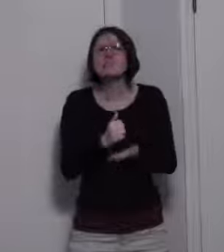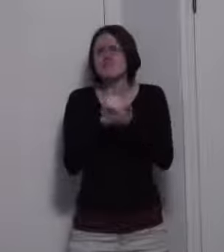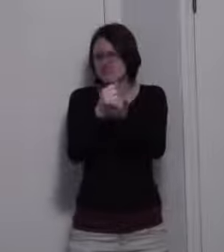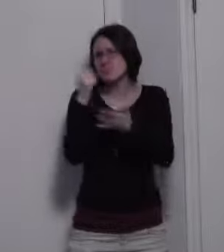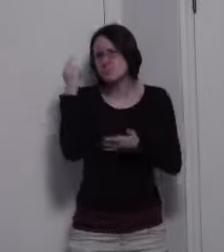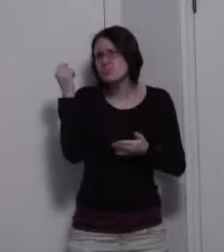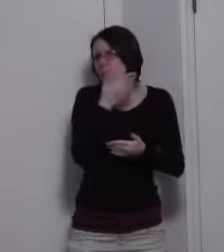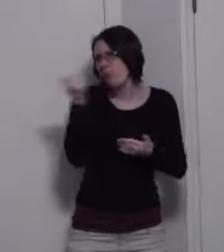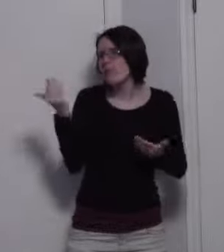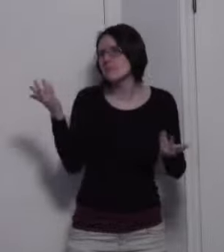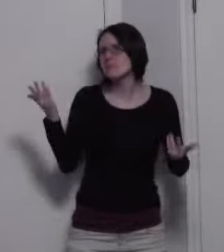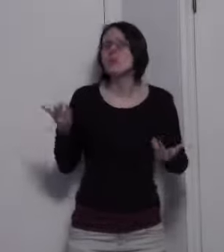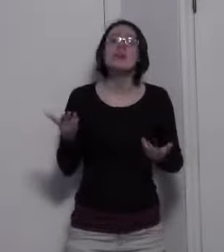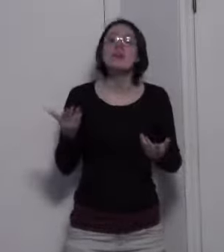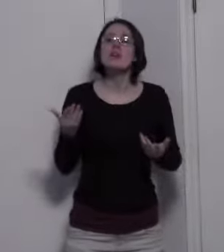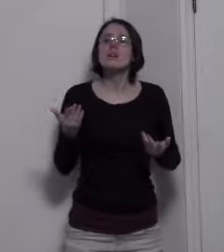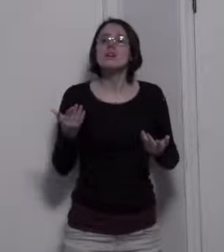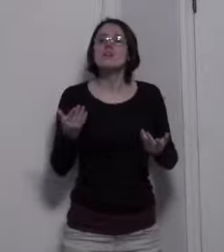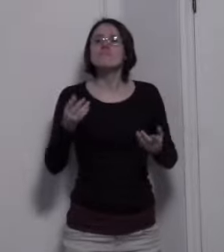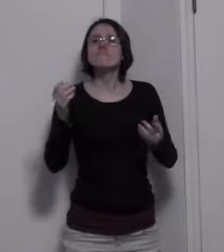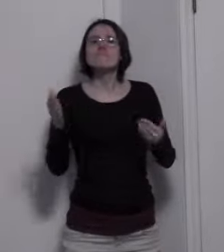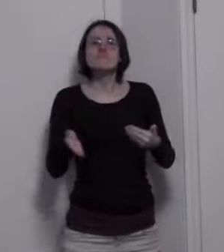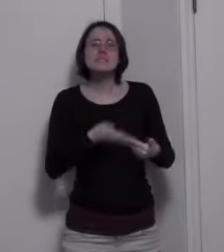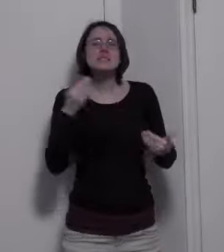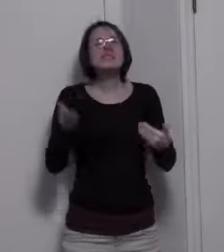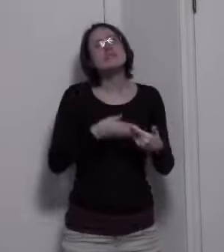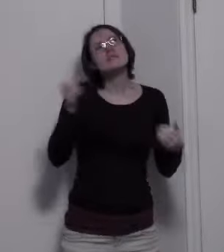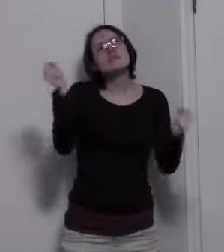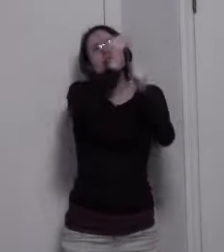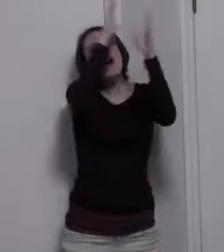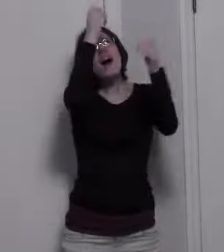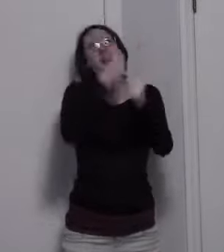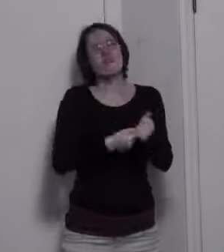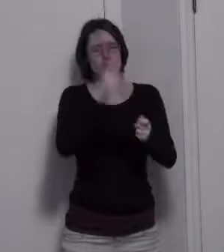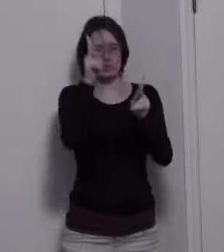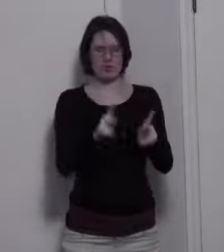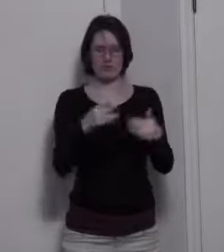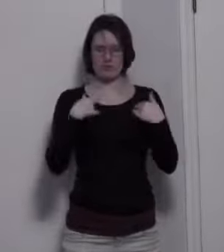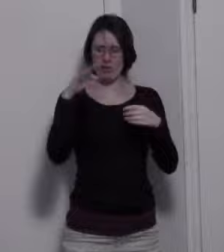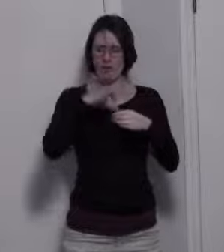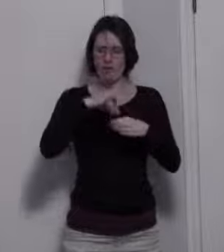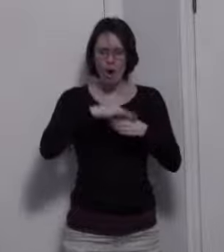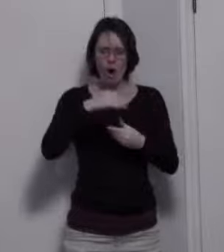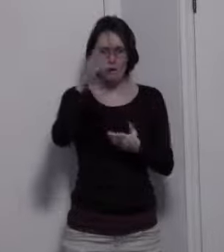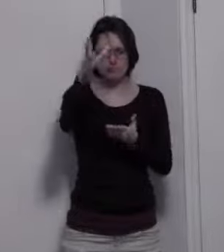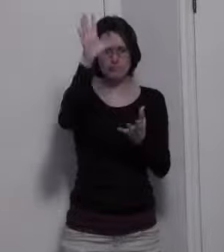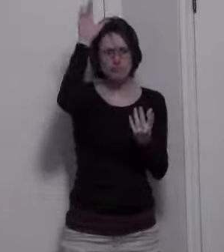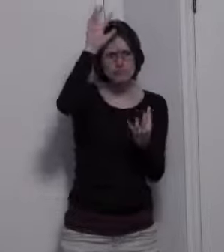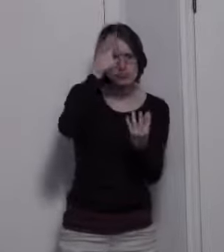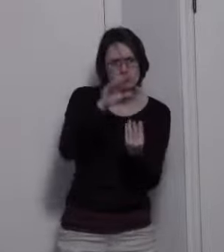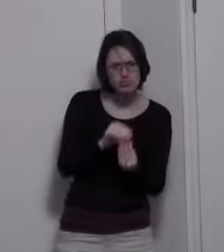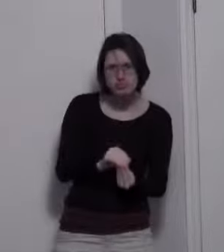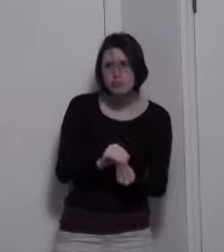English. It's easy to imagine every U.S. citizen's vote being counted together on Election Day, but this is not the